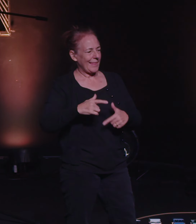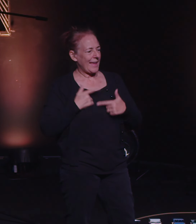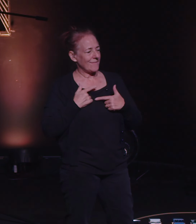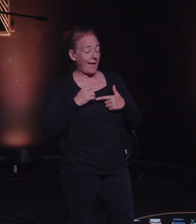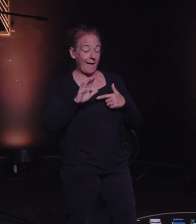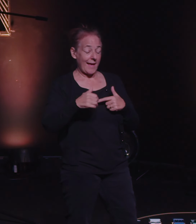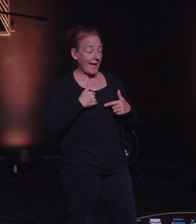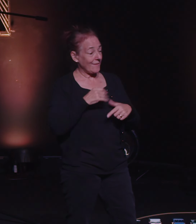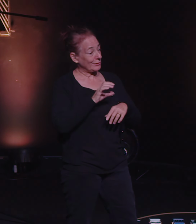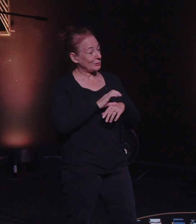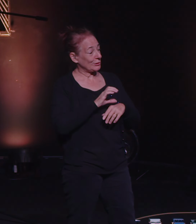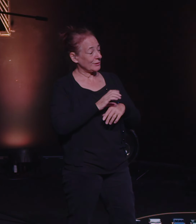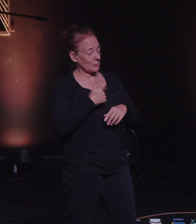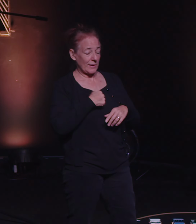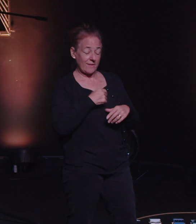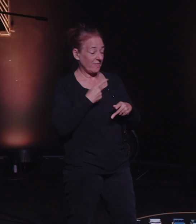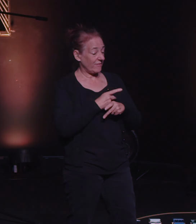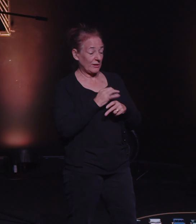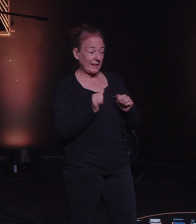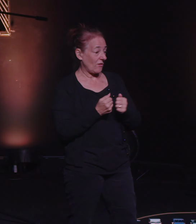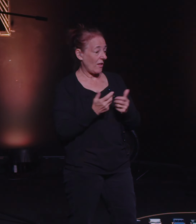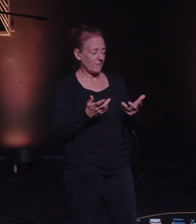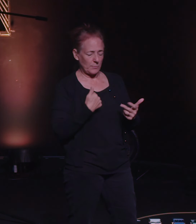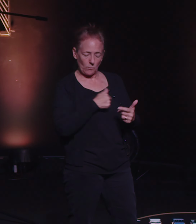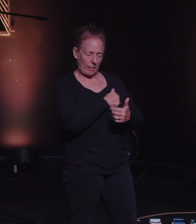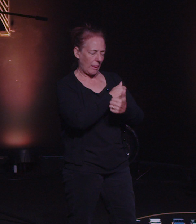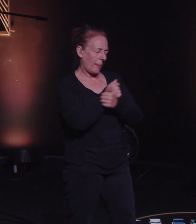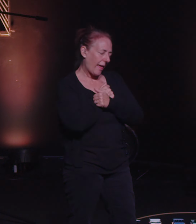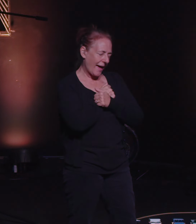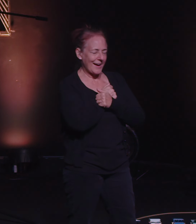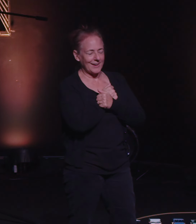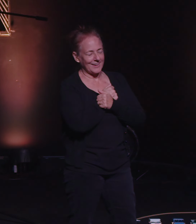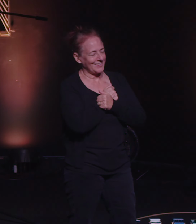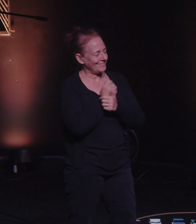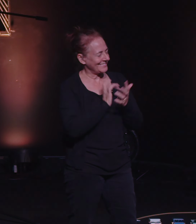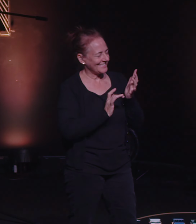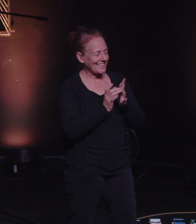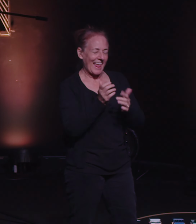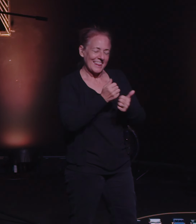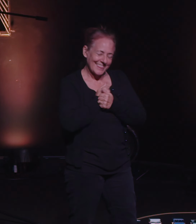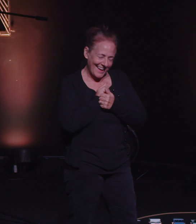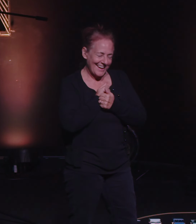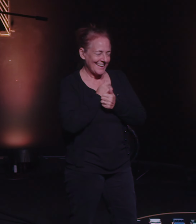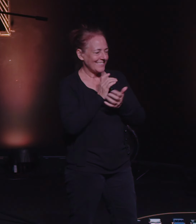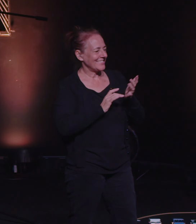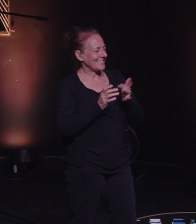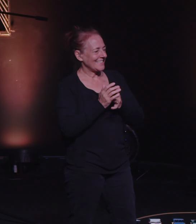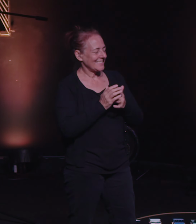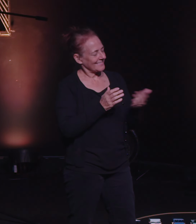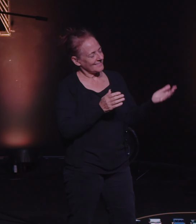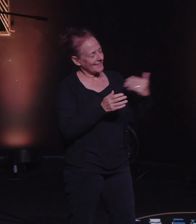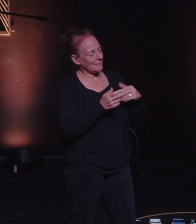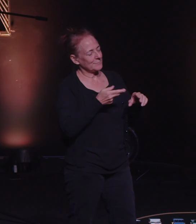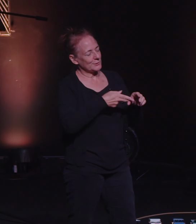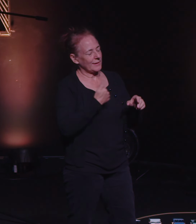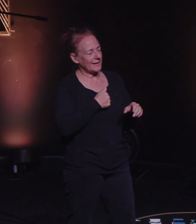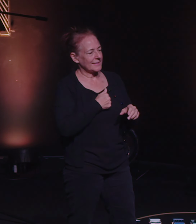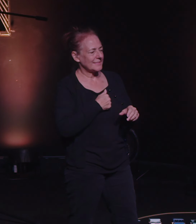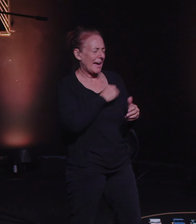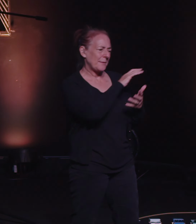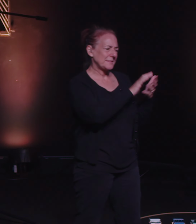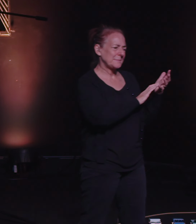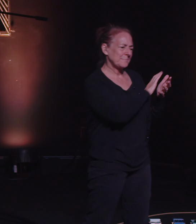says, hey, I've got a church. We haven't got it figured out, but man, we love Jesus. Like, it doesn't have to be anything crazy. I was blind, but now I